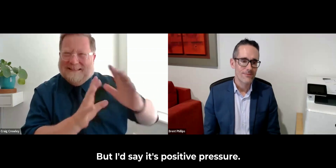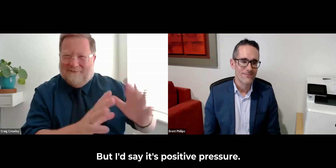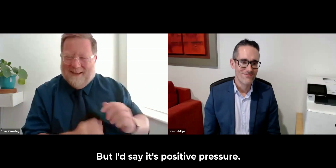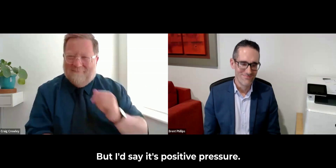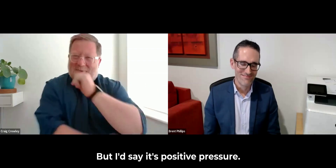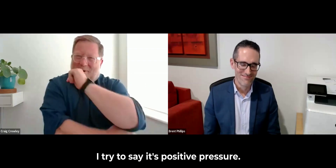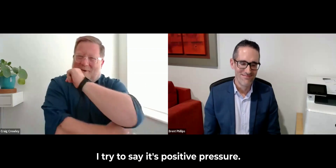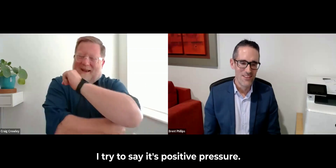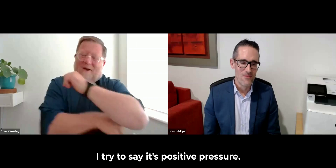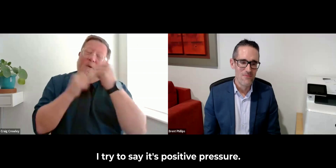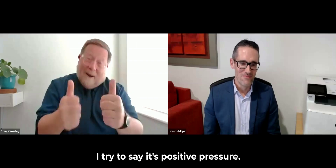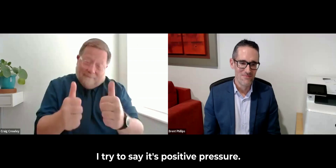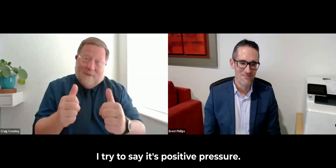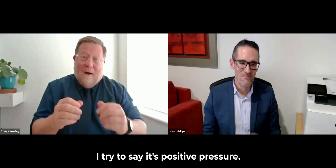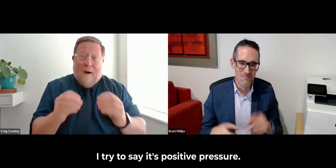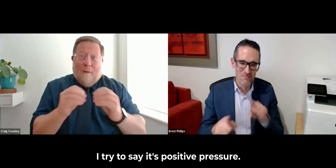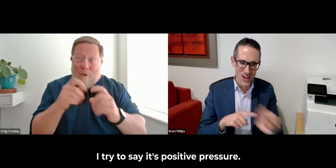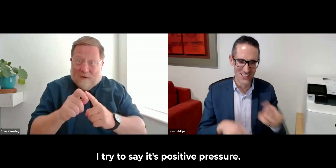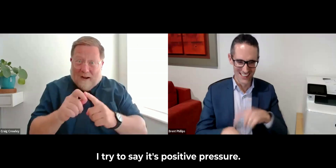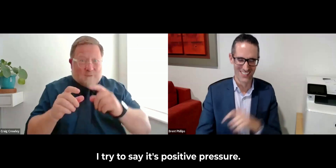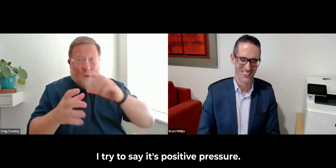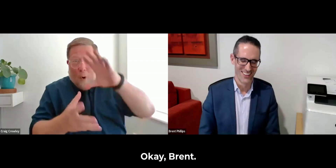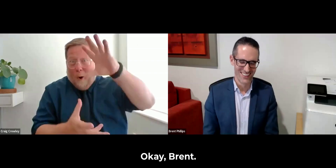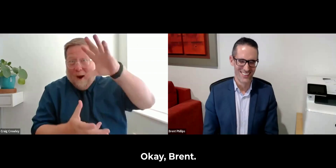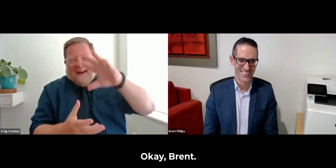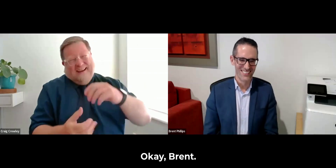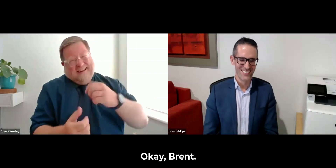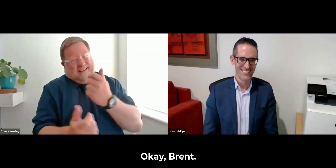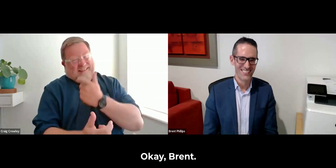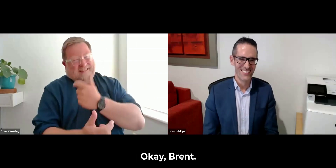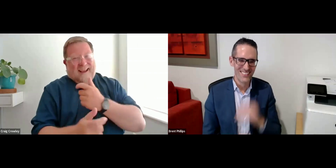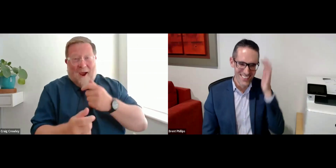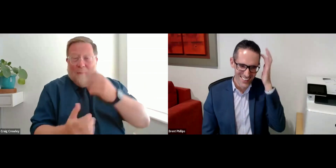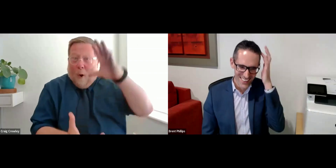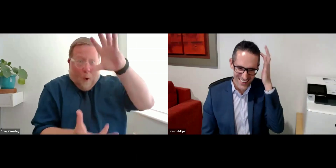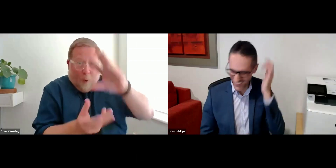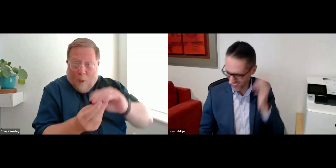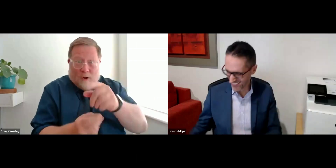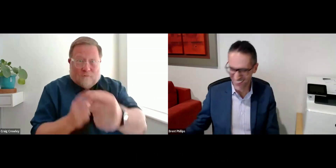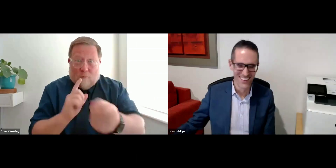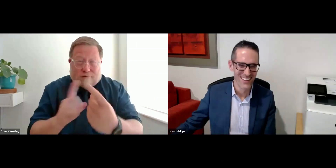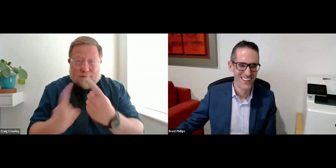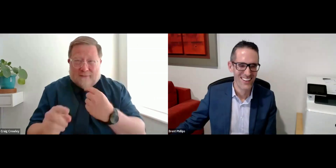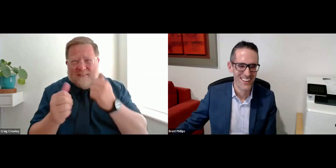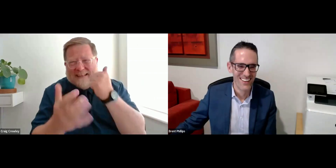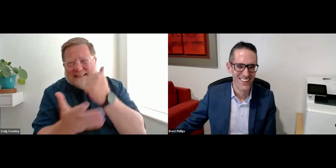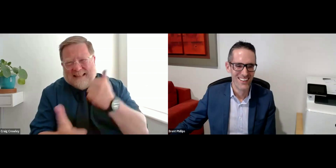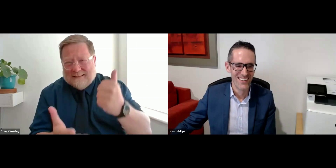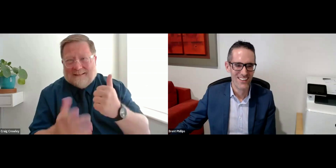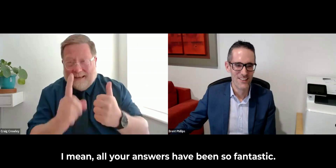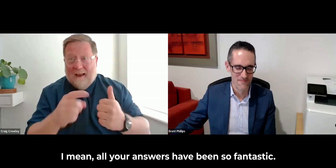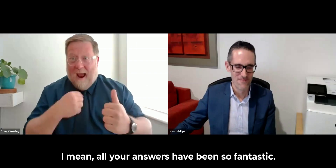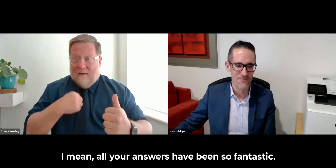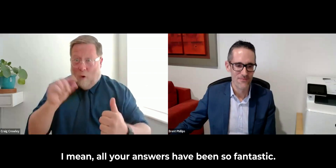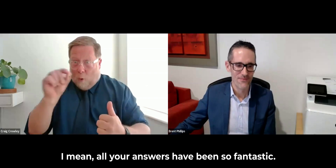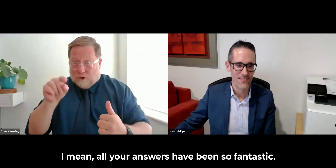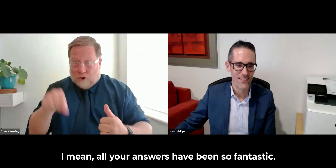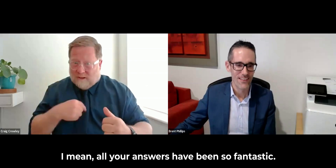positive pressure. I'm trying to say it's positive pressure. Okay, Brent. Um, I mean, all your answers have